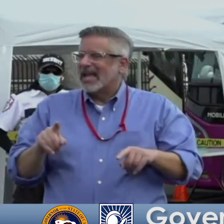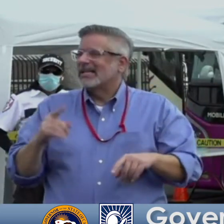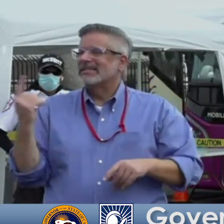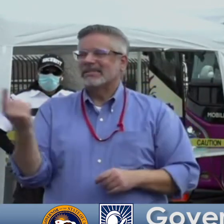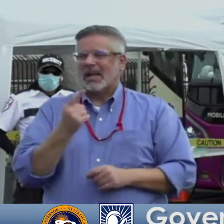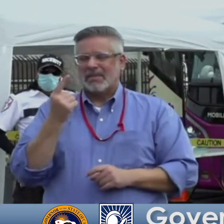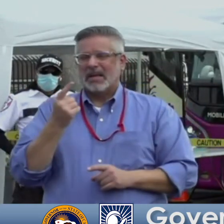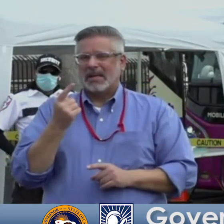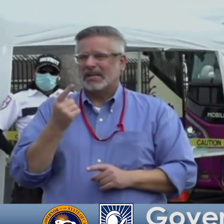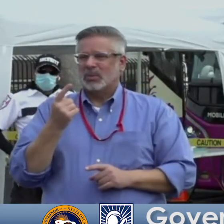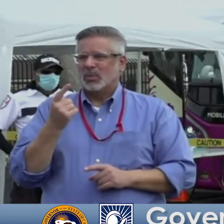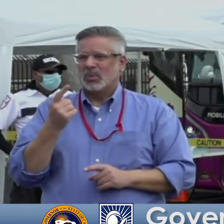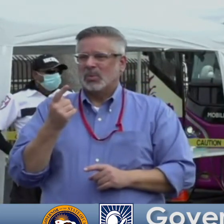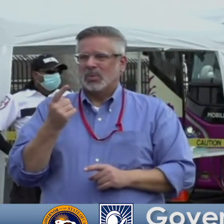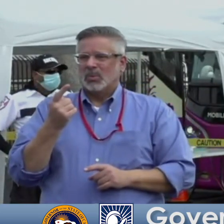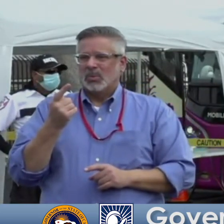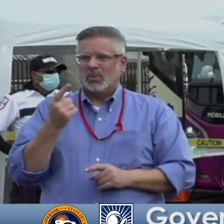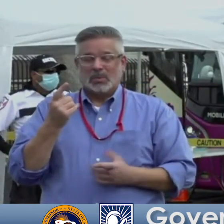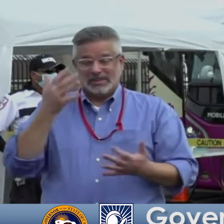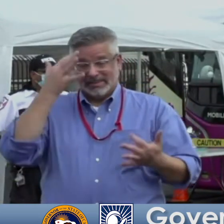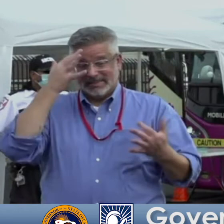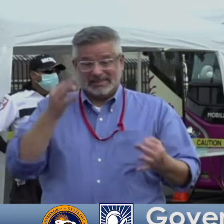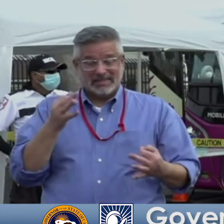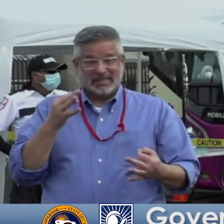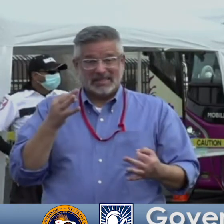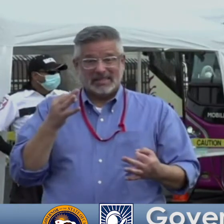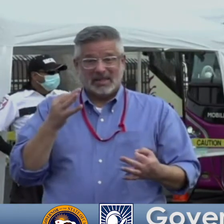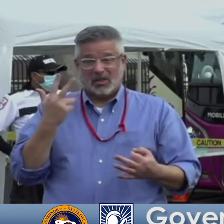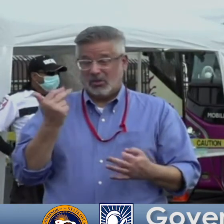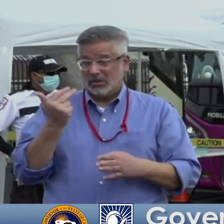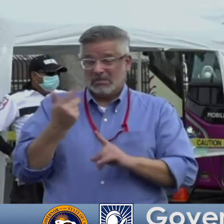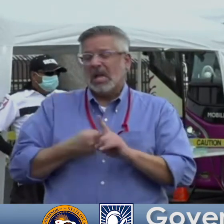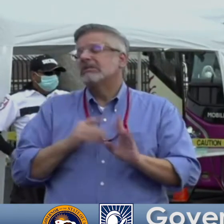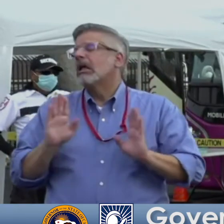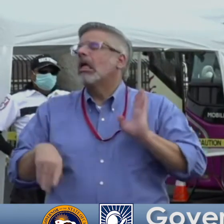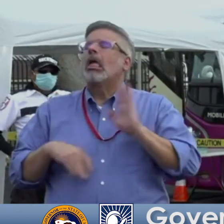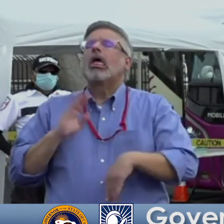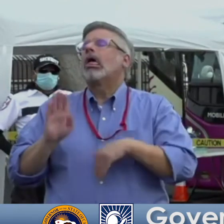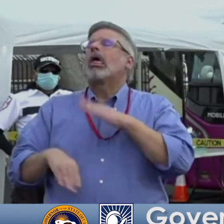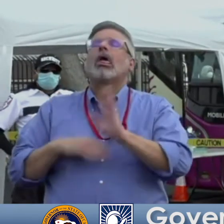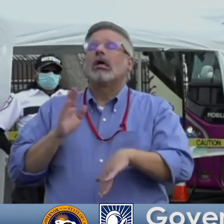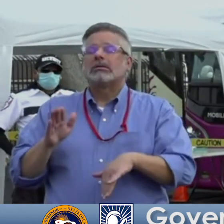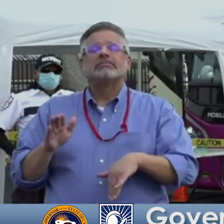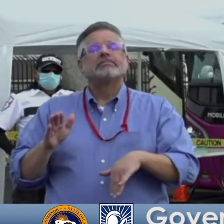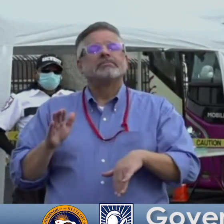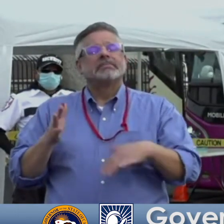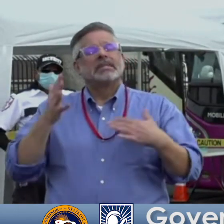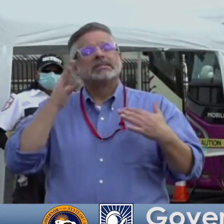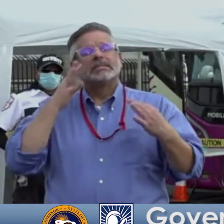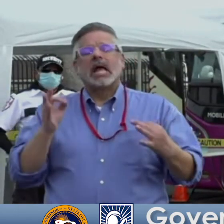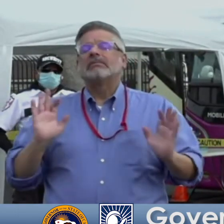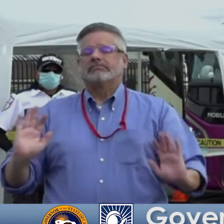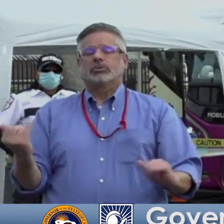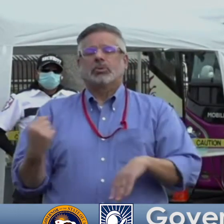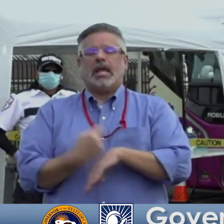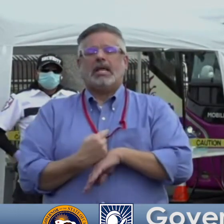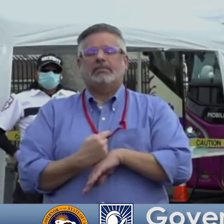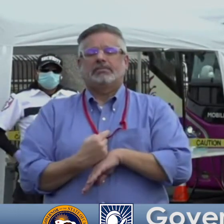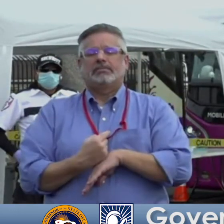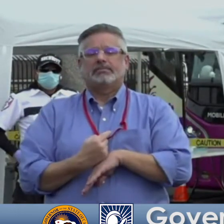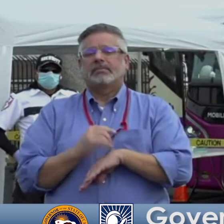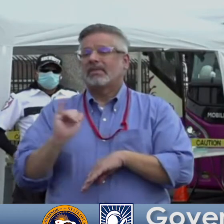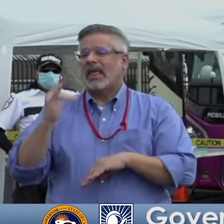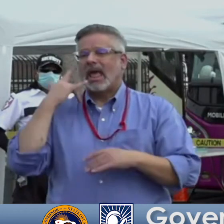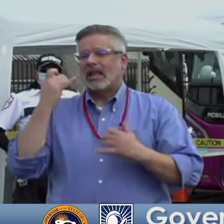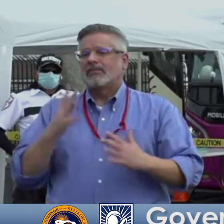somebody who decided for the last 13 months not to get vaccinated decided today was the day. And those